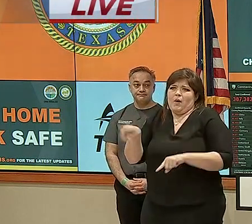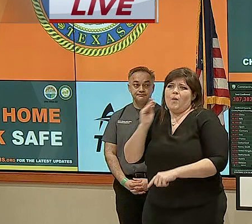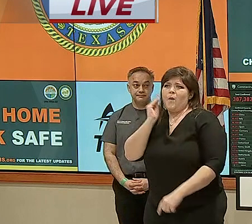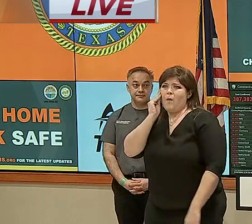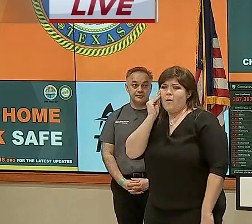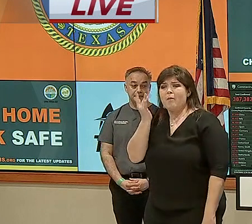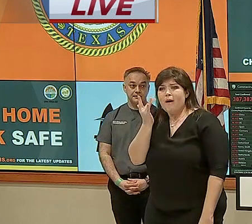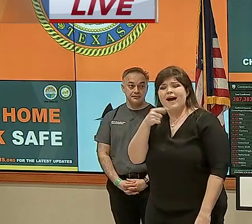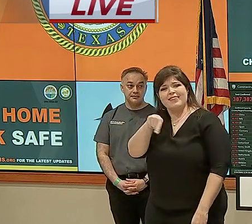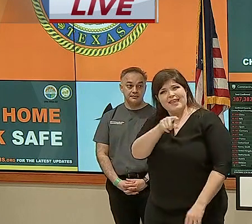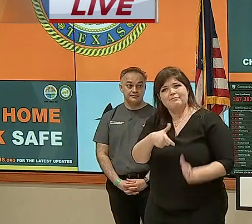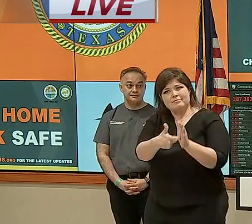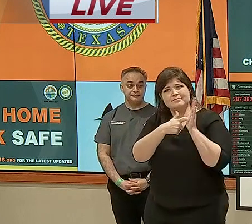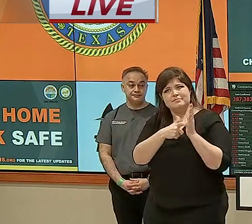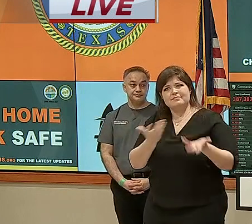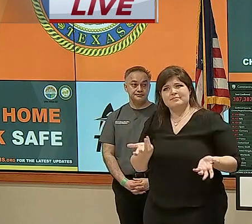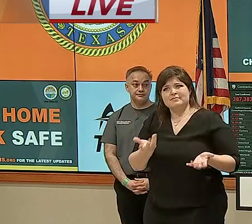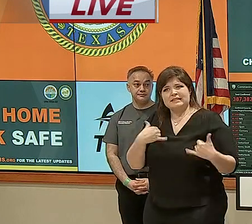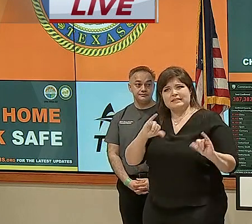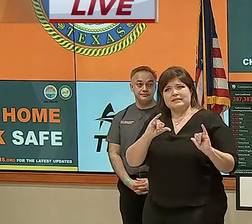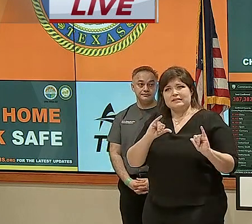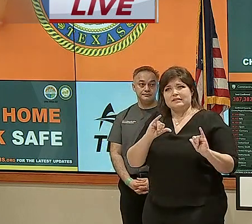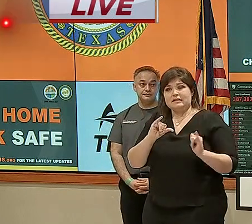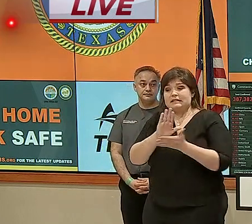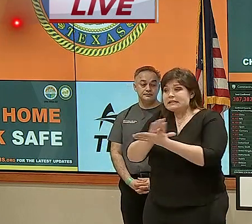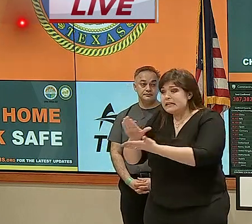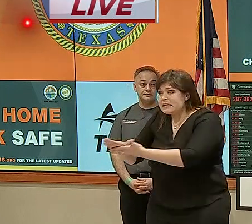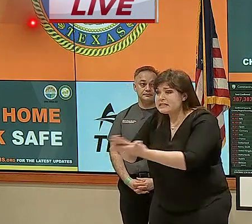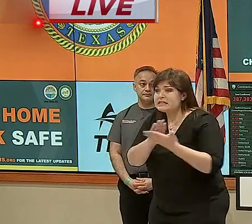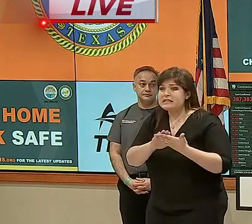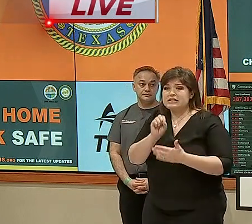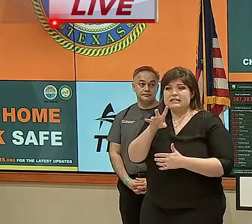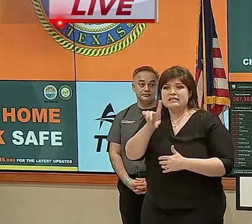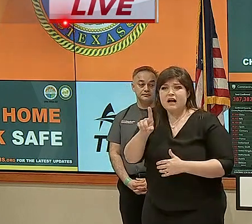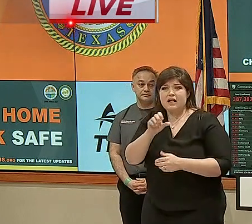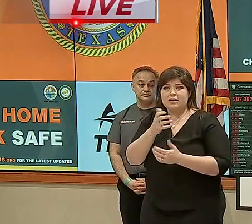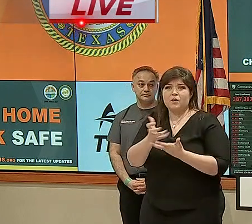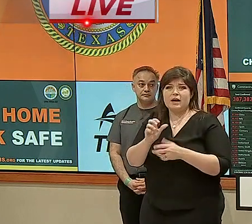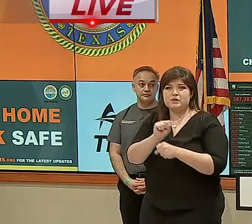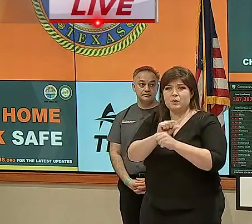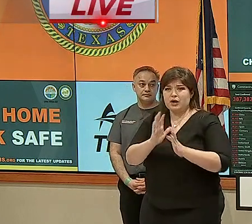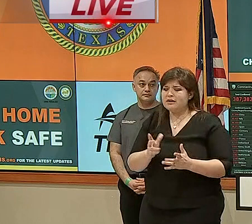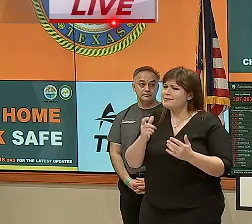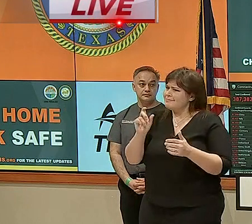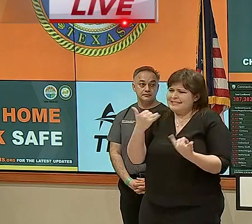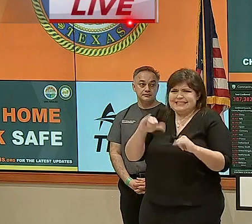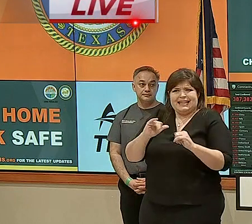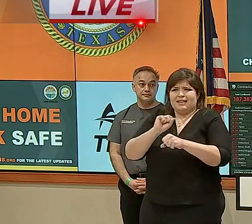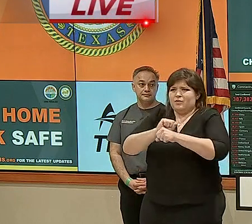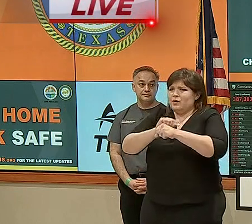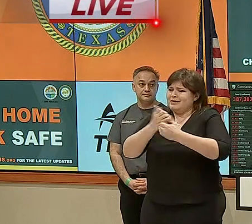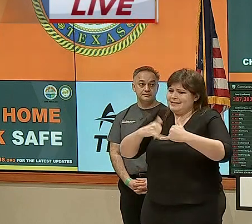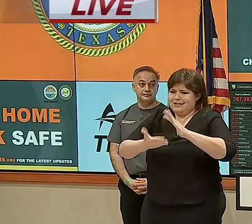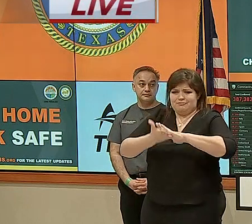are needed. Sanitation, solid waste workers, they're on the front line. And so it's important